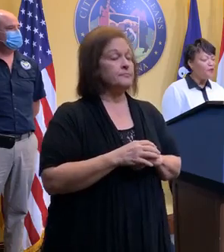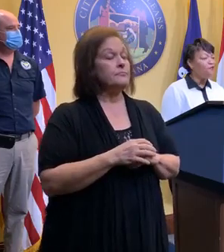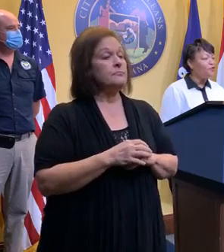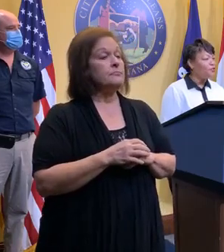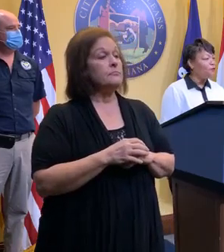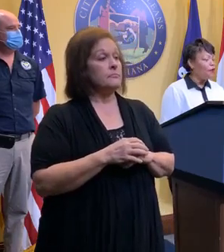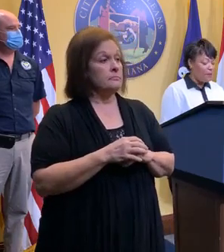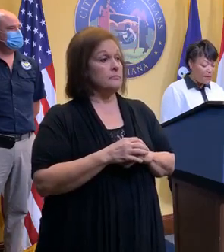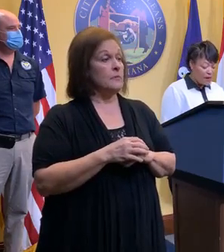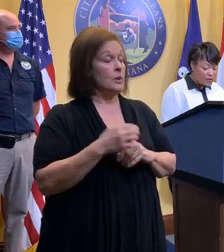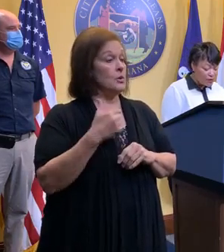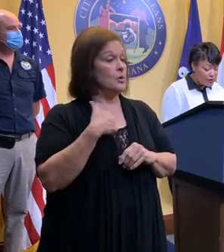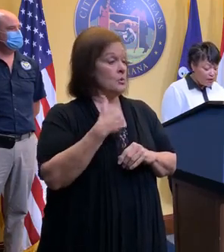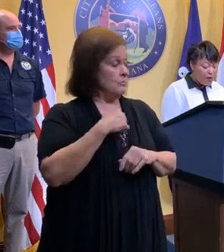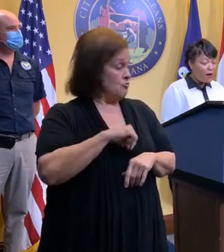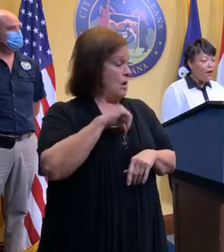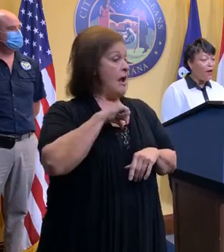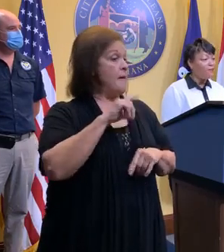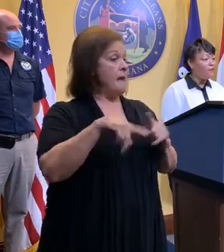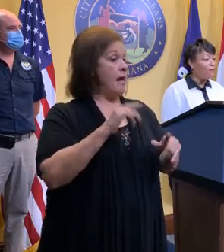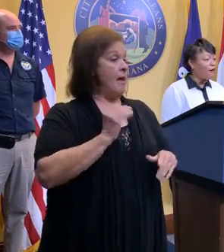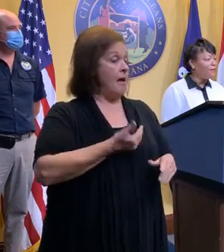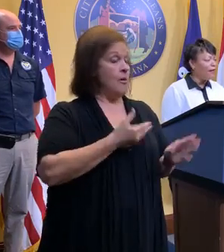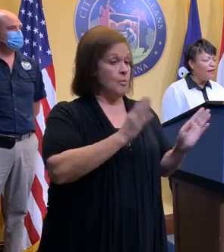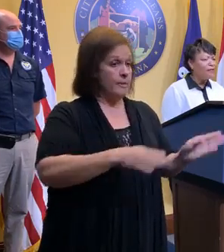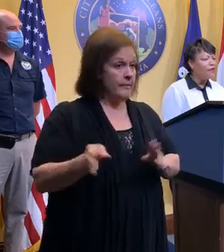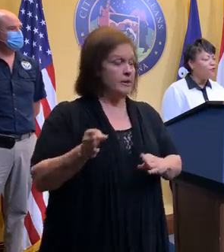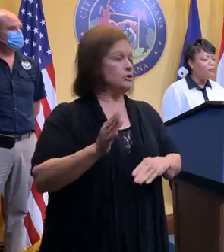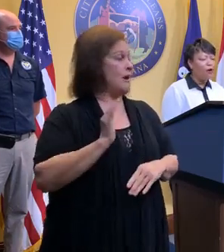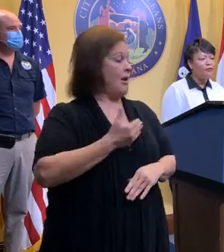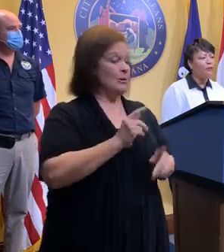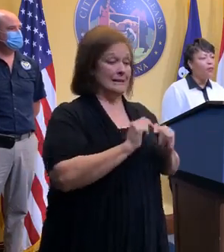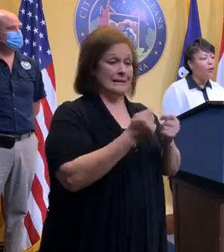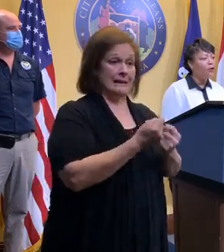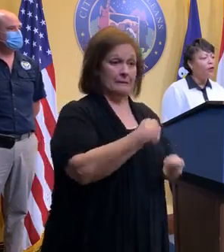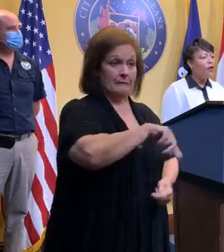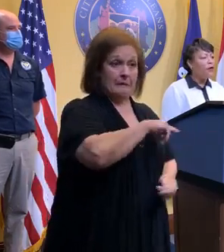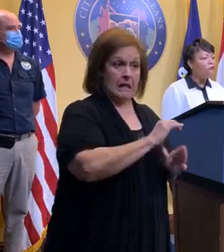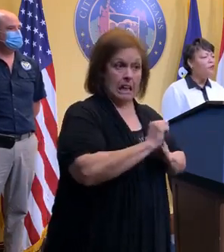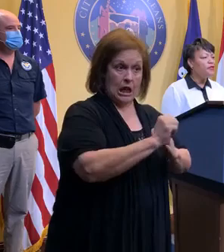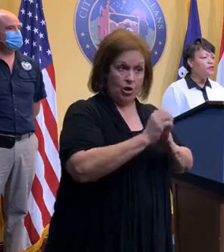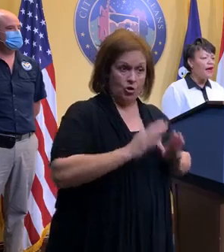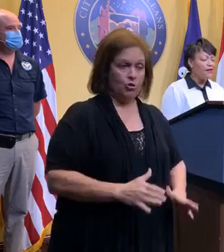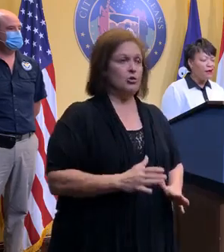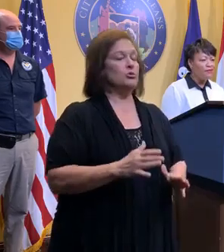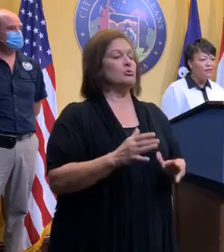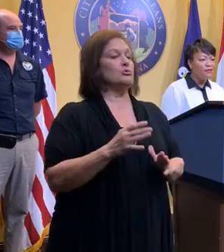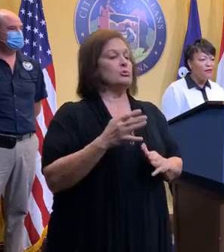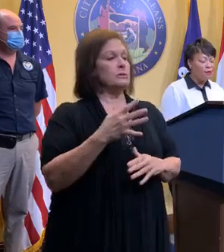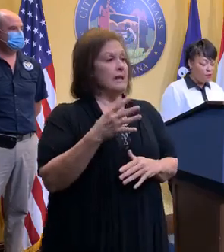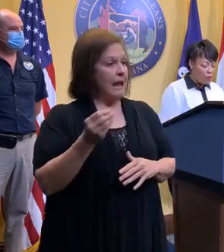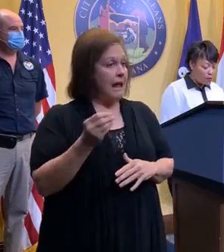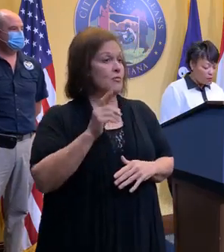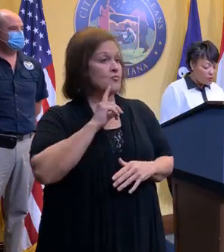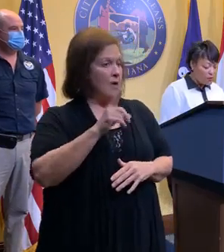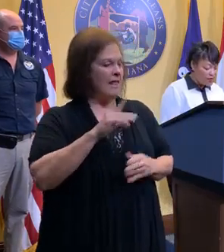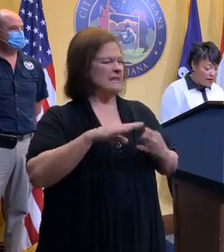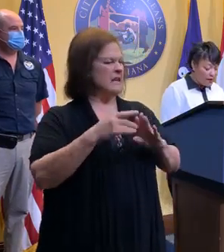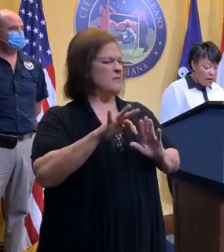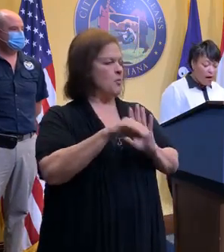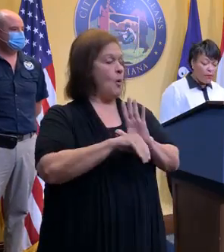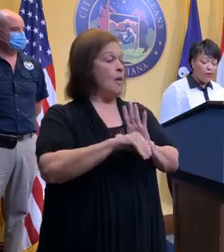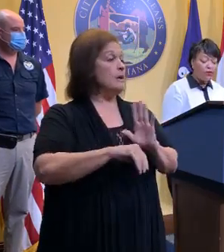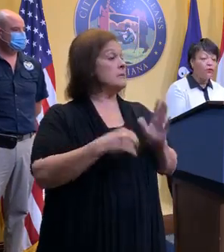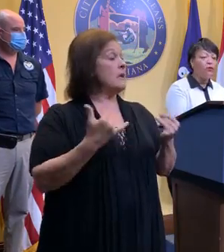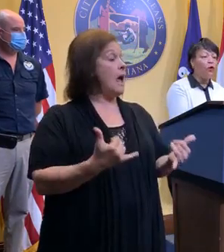of the effective and efficient preparations of my team leaders across the board, and really that of the City of New Orleans. So